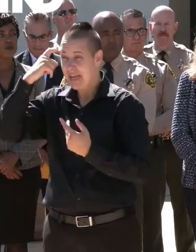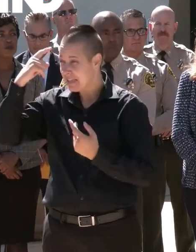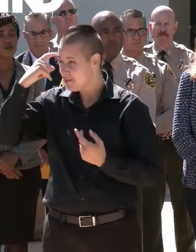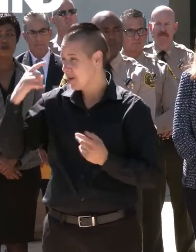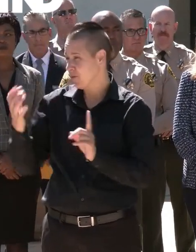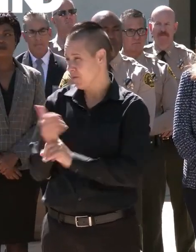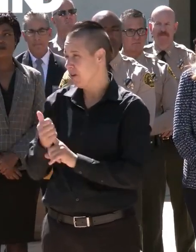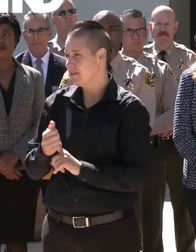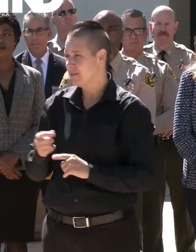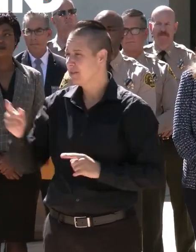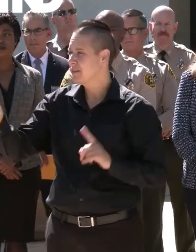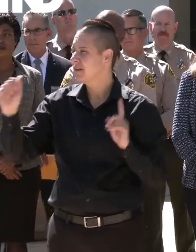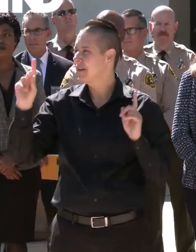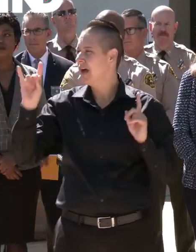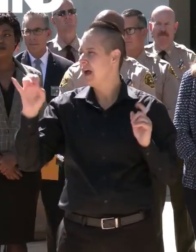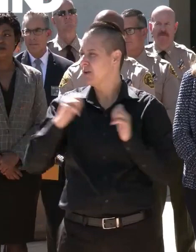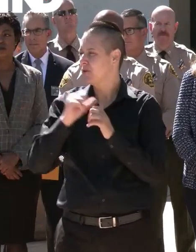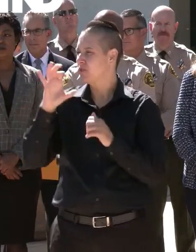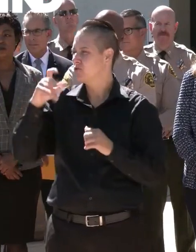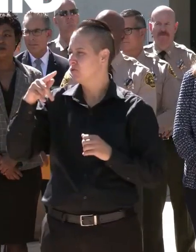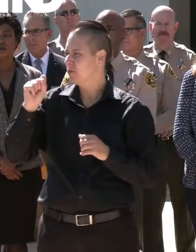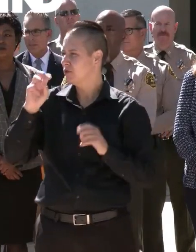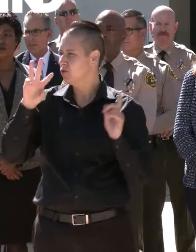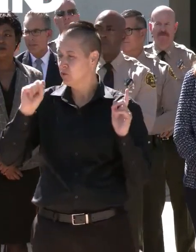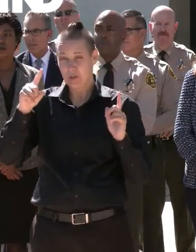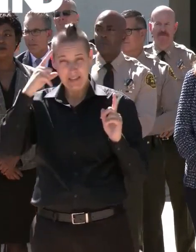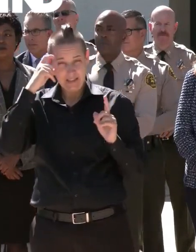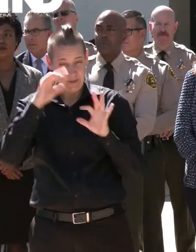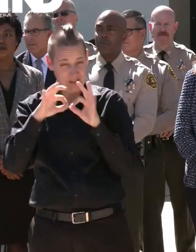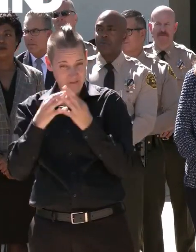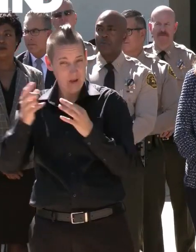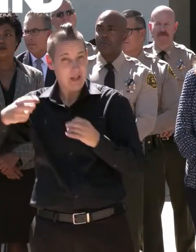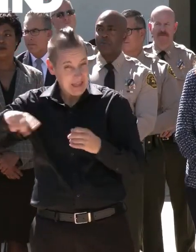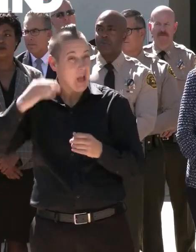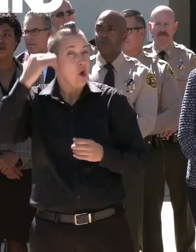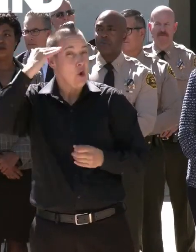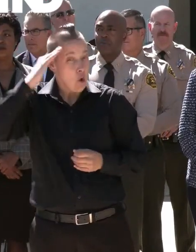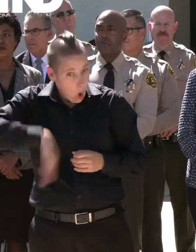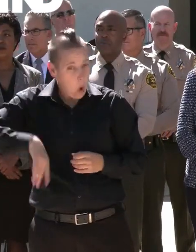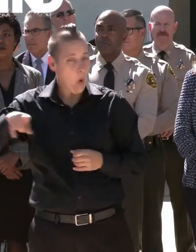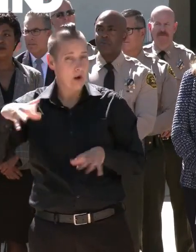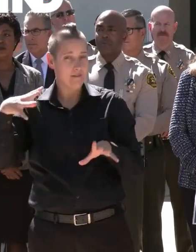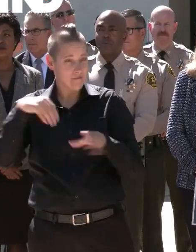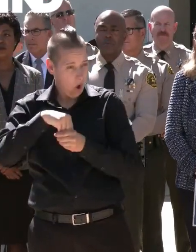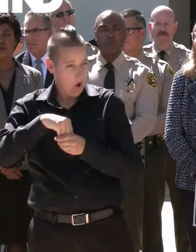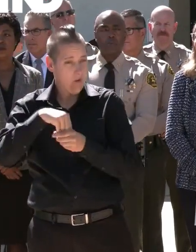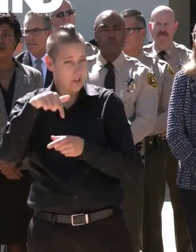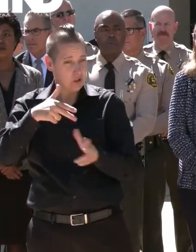suspect that we arrested. Sheriff, adding this from you, does the suspect's family, did they know that he was involved in a road rage incident?